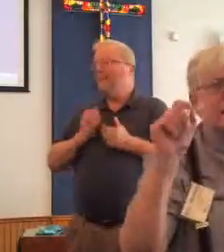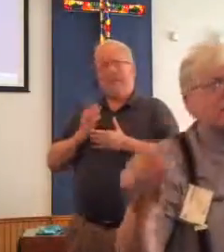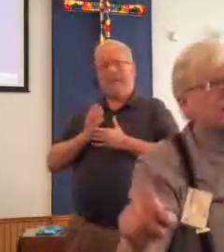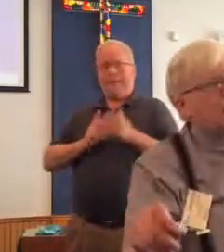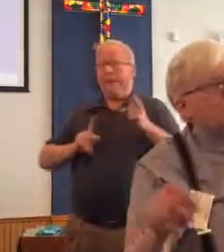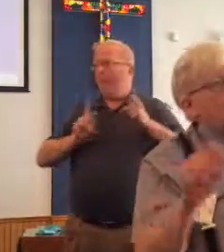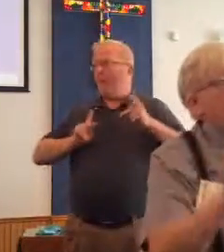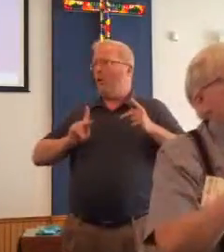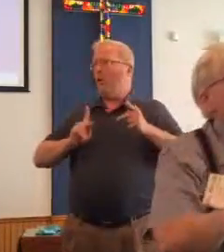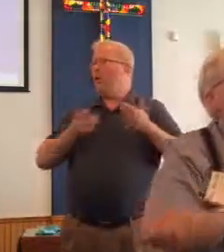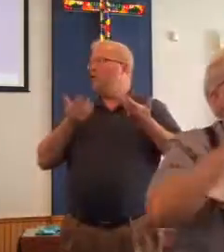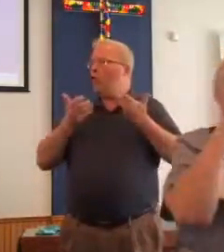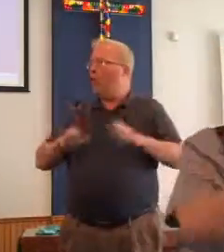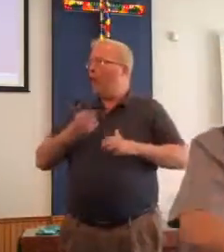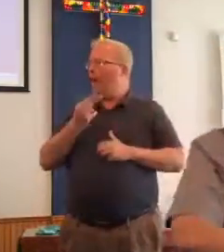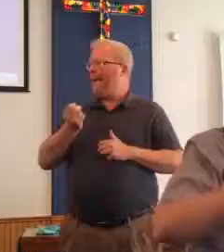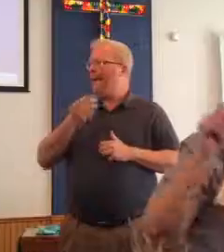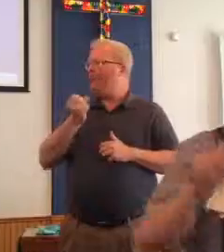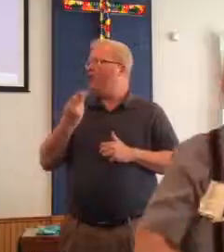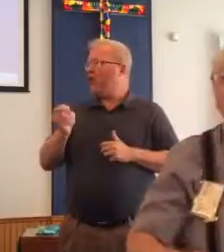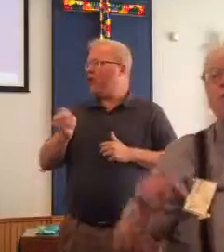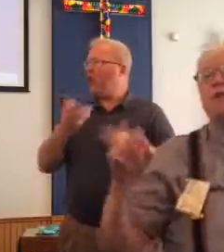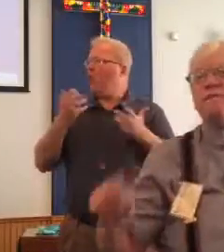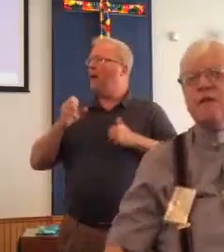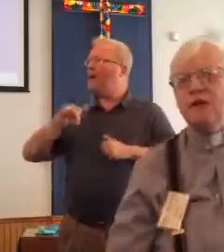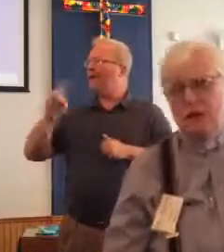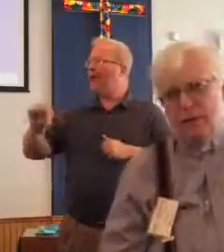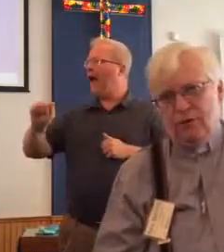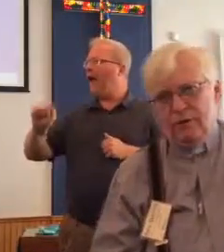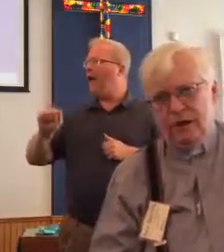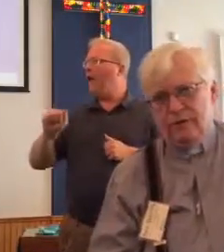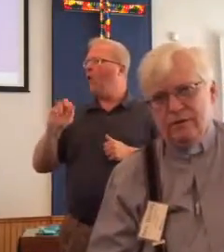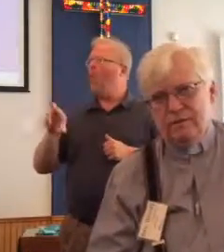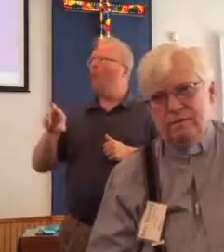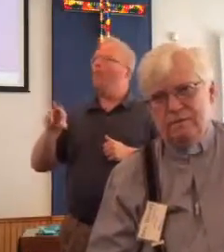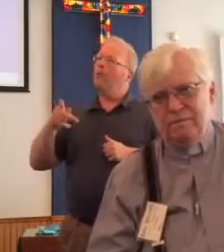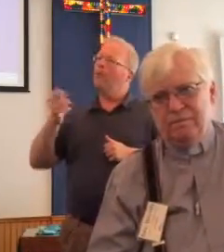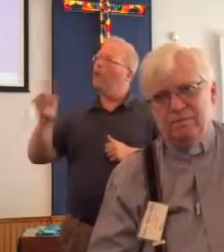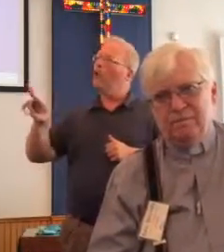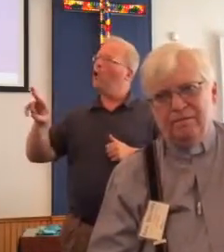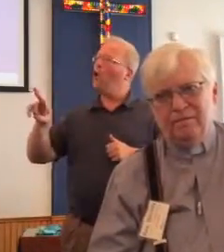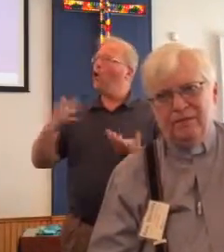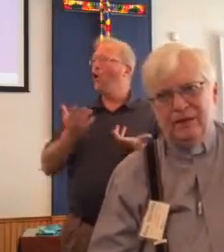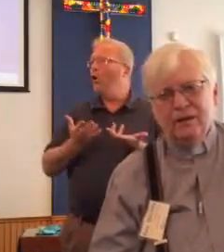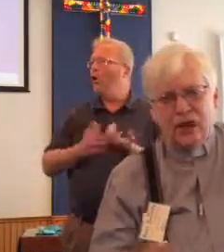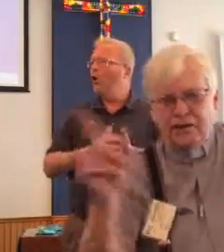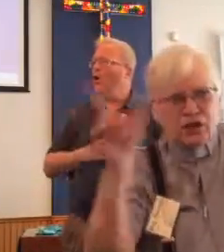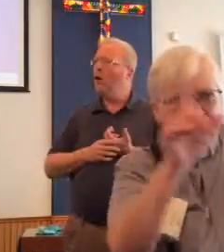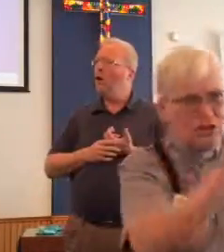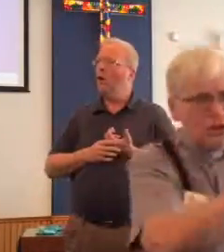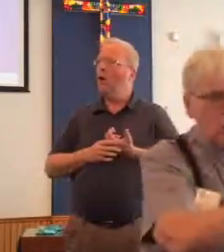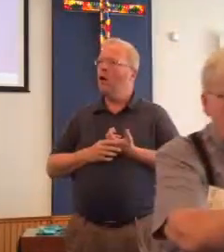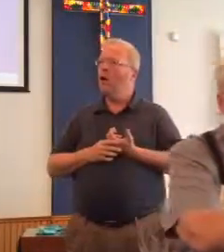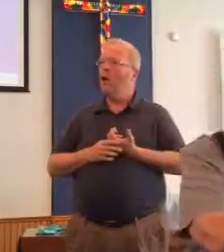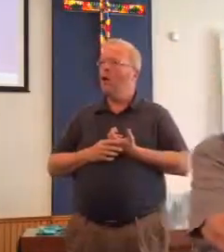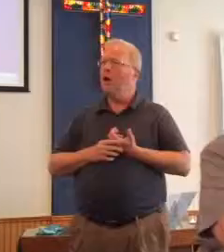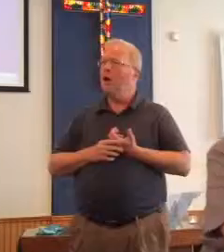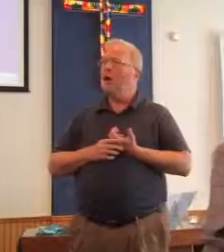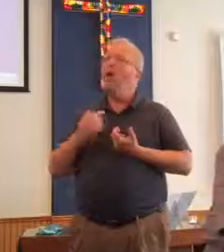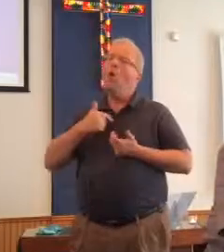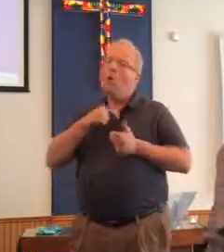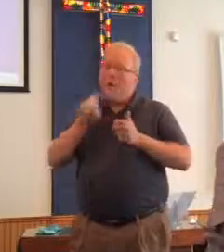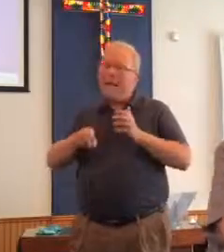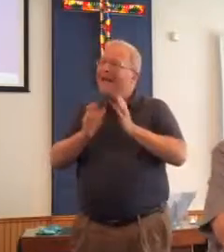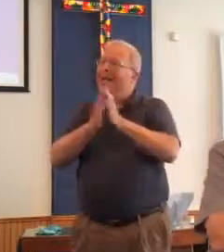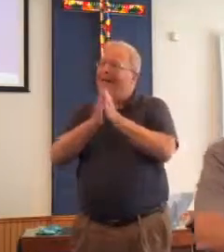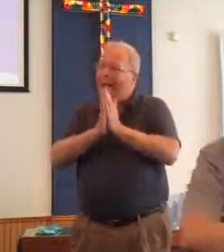We need to sit down with other people and ask them how they feel about things. Not just assume